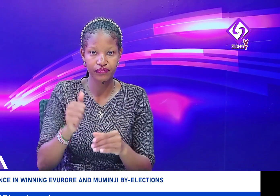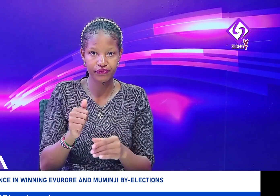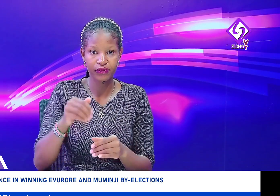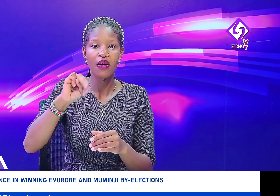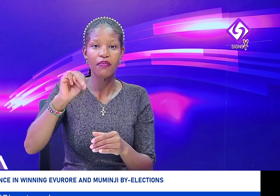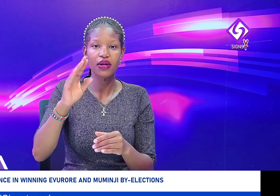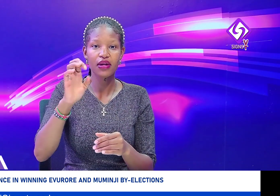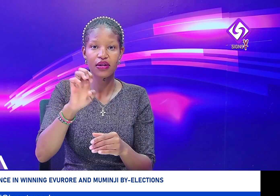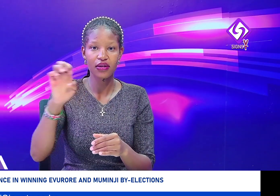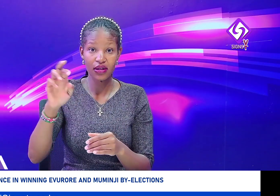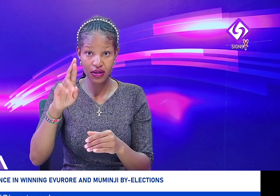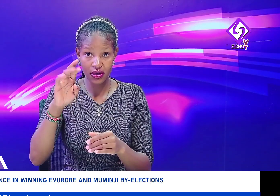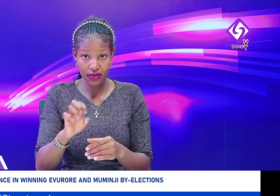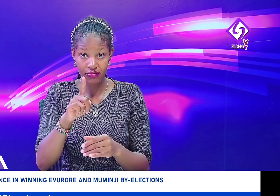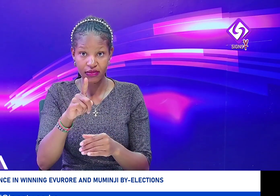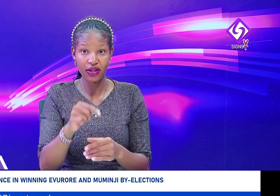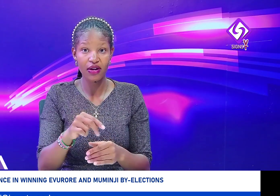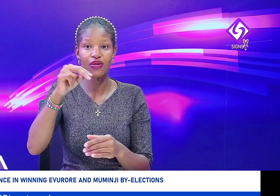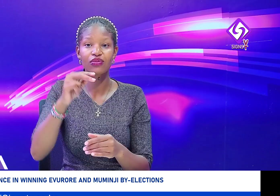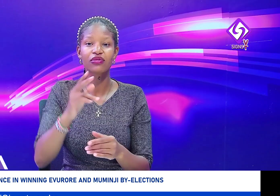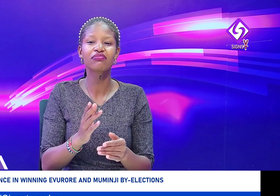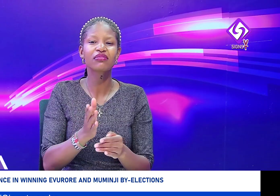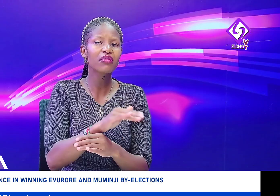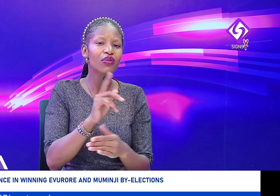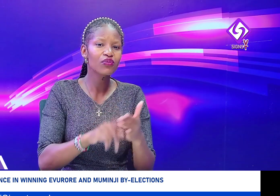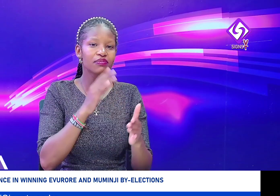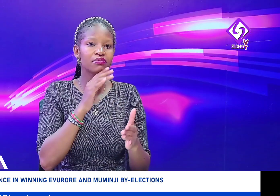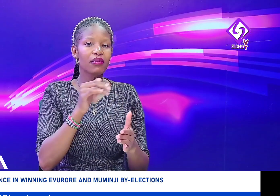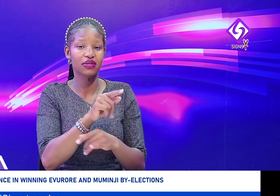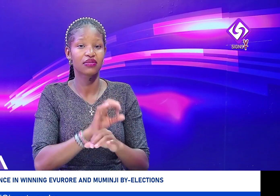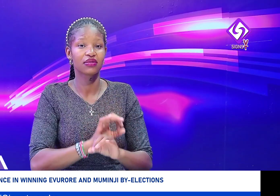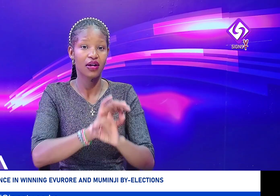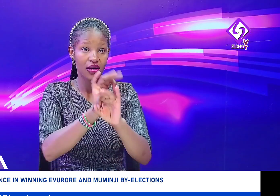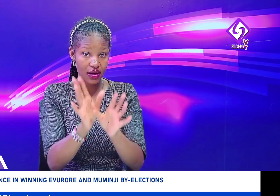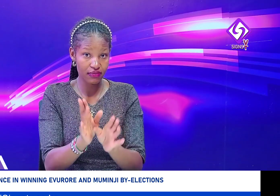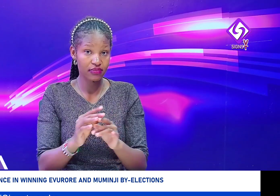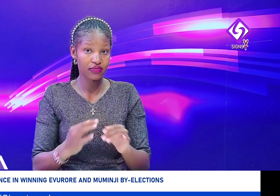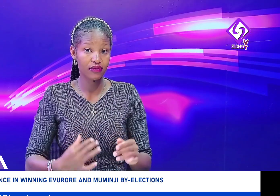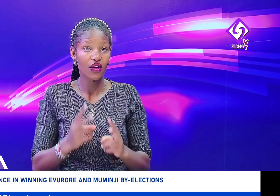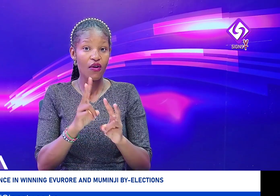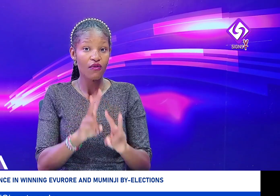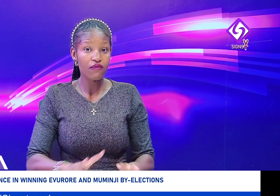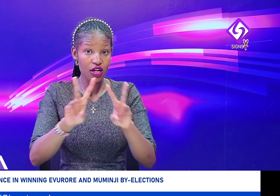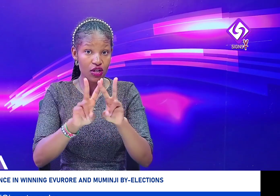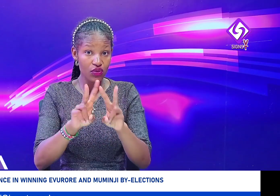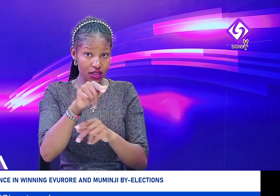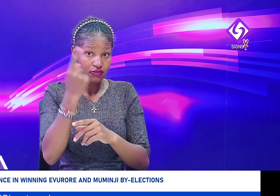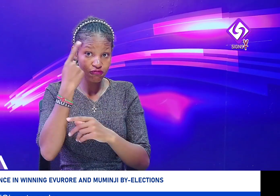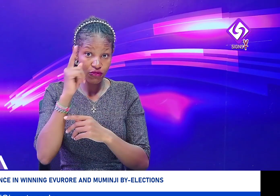clear vision for the two wards, aiming to align local leadership with the government's broader economic